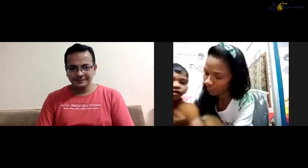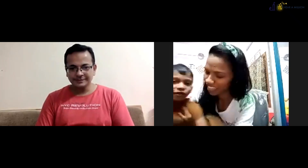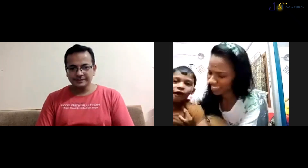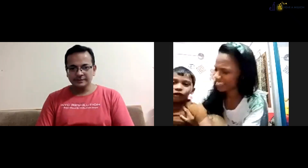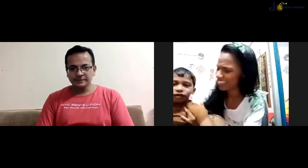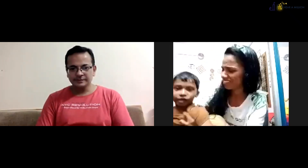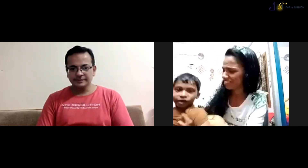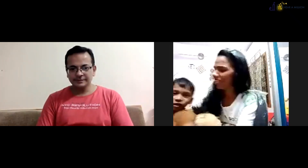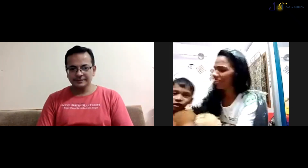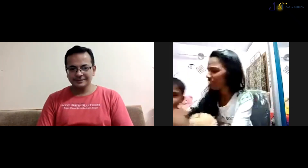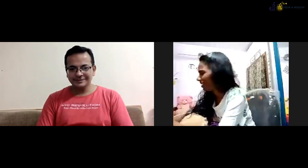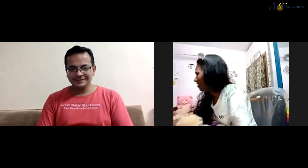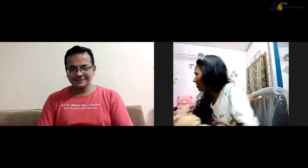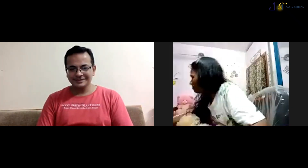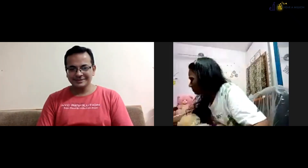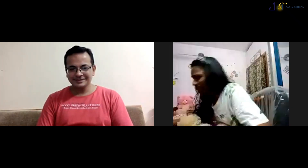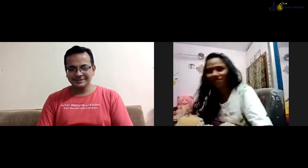So I have one question.